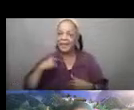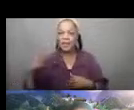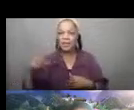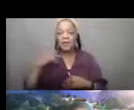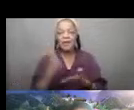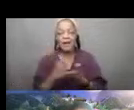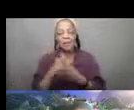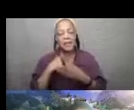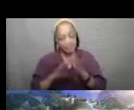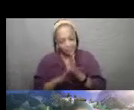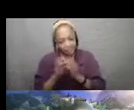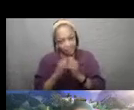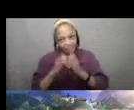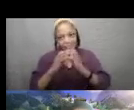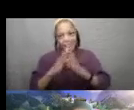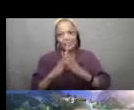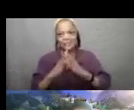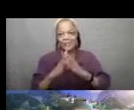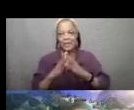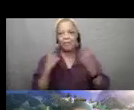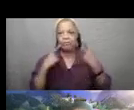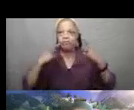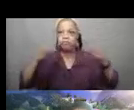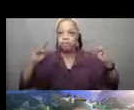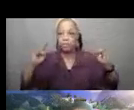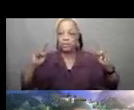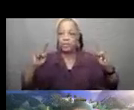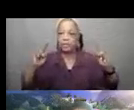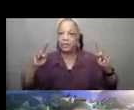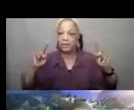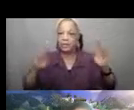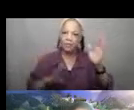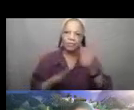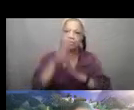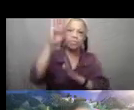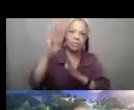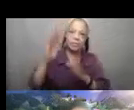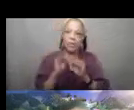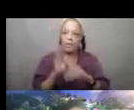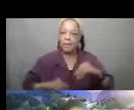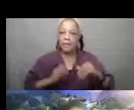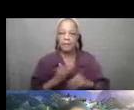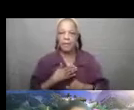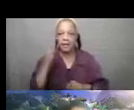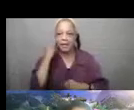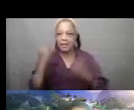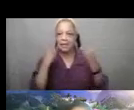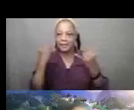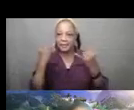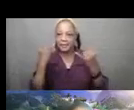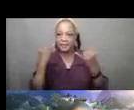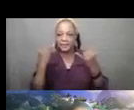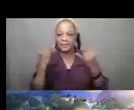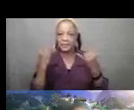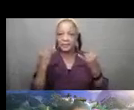fruition and far exceeded what I first sort of had in my mind to do so. So